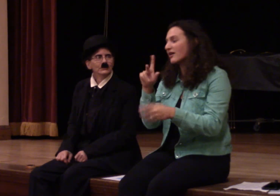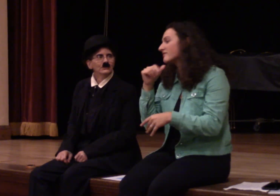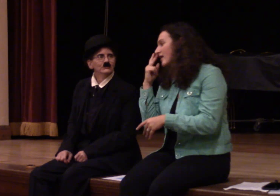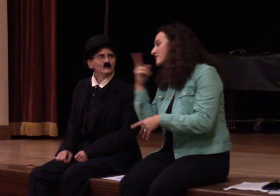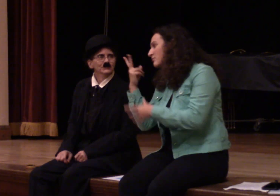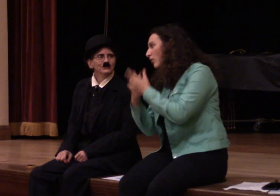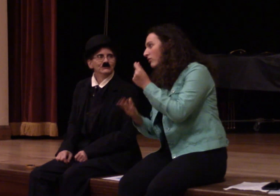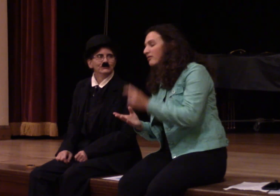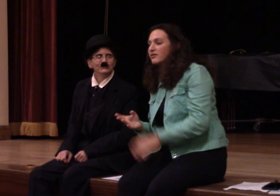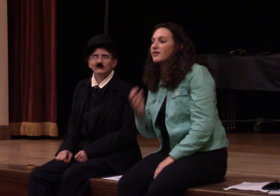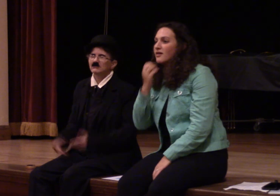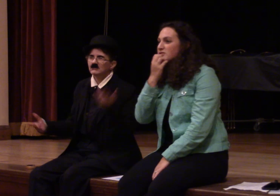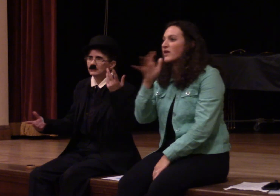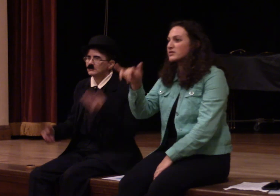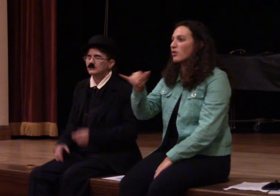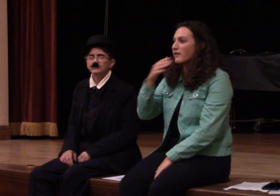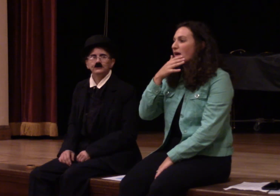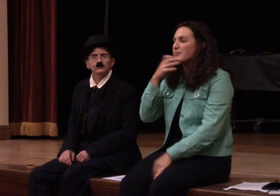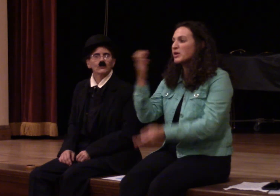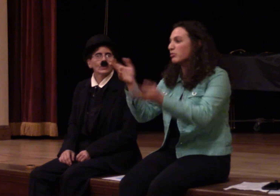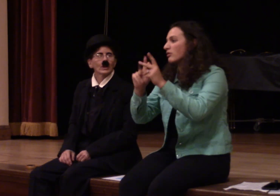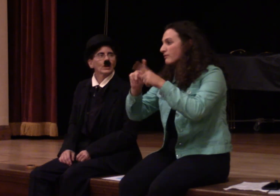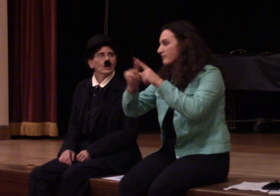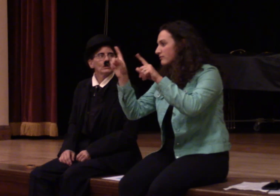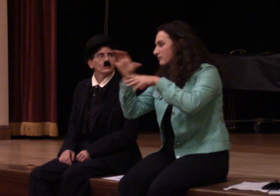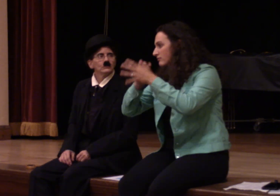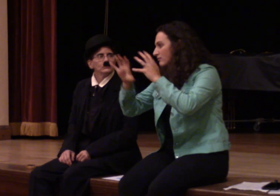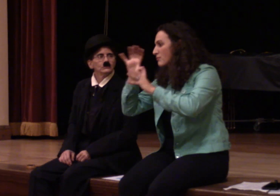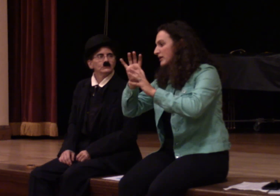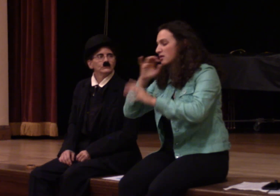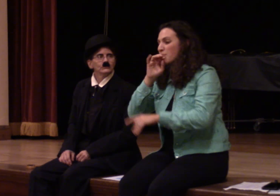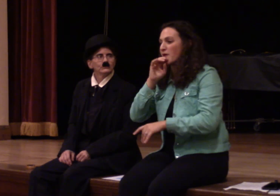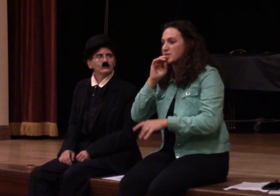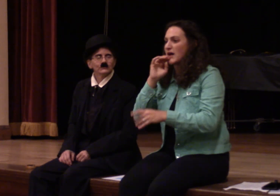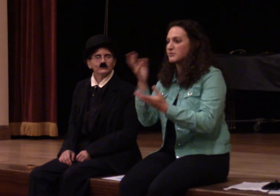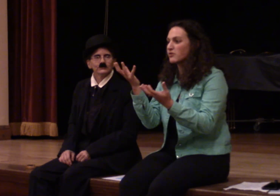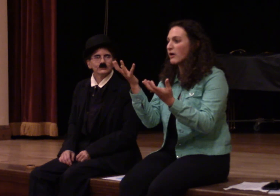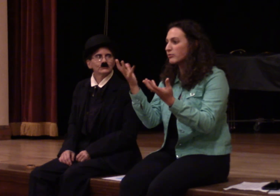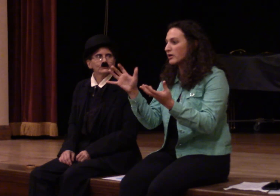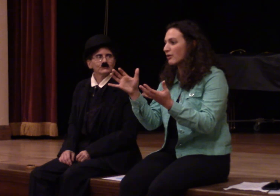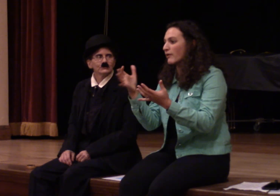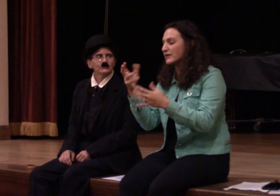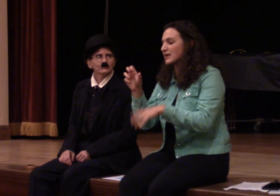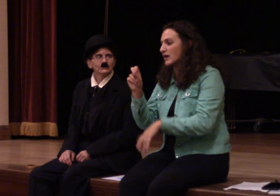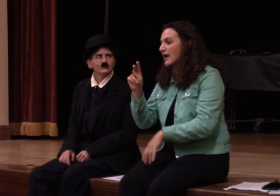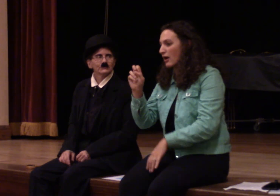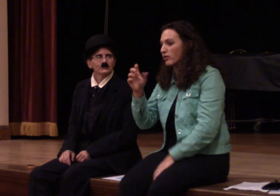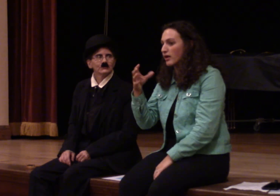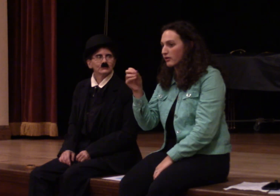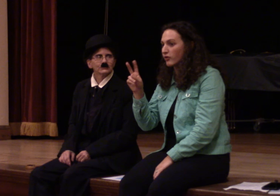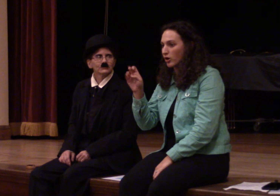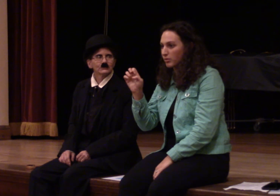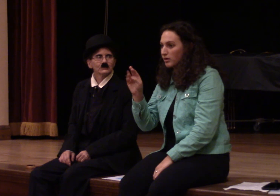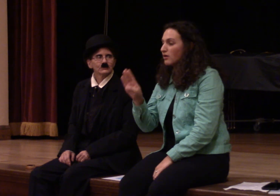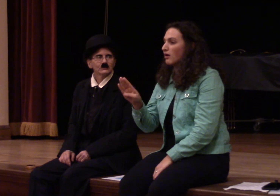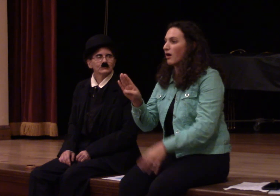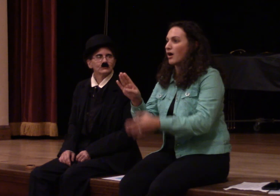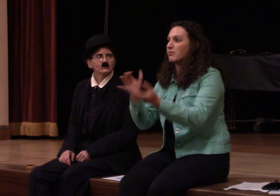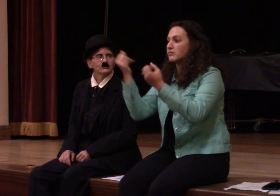I've seen both. So that's one that people mix up all the time. So that would be another one that's like a noun and a verb.